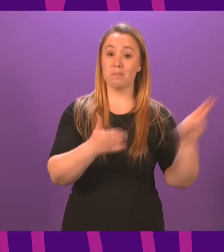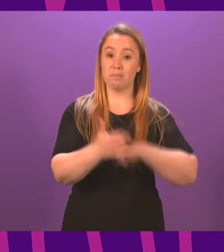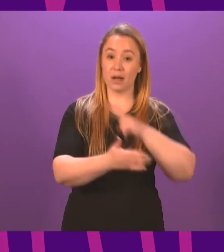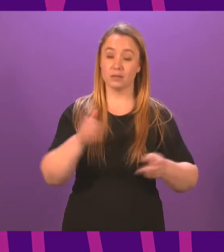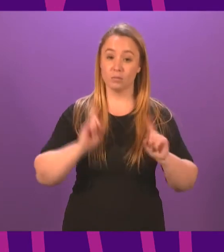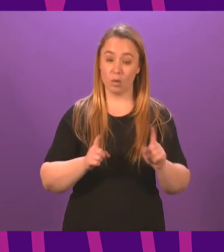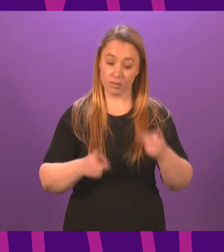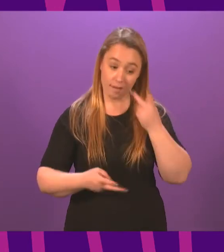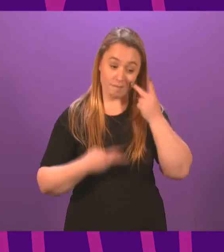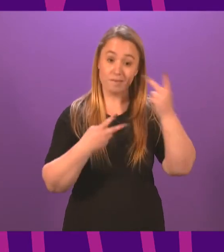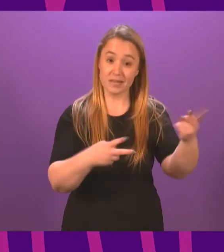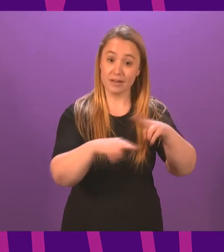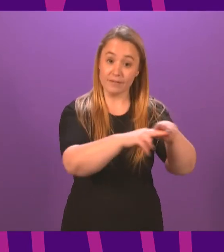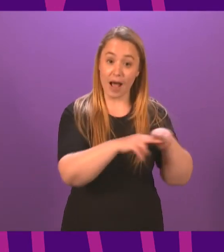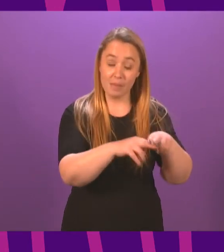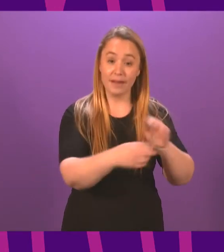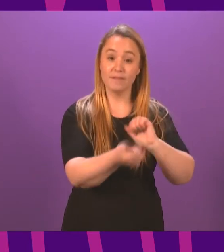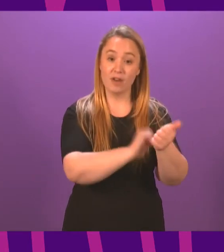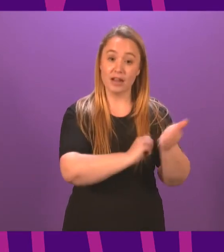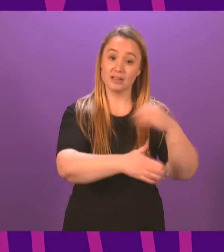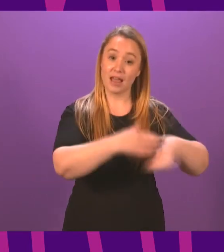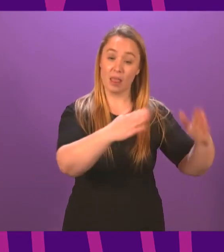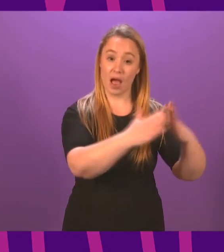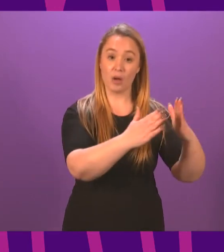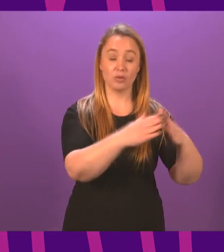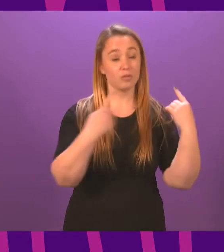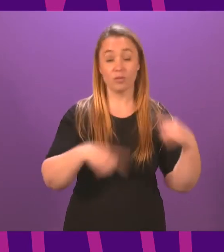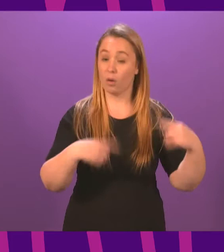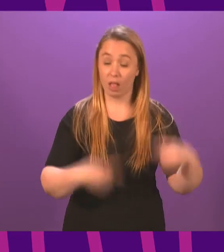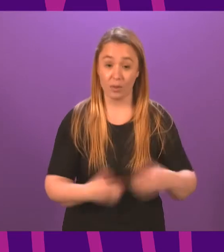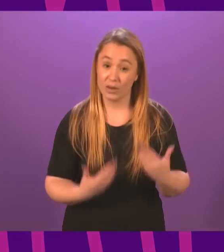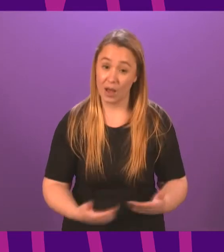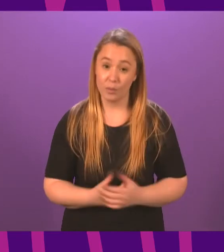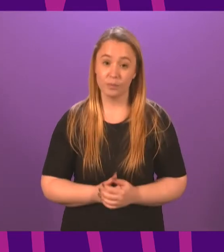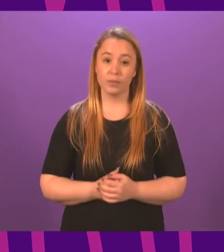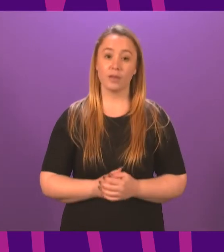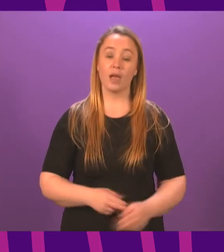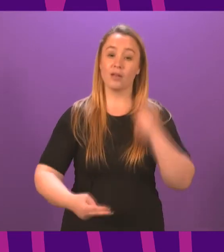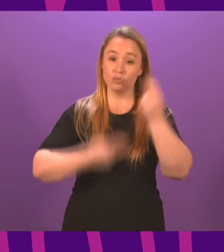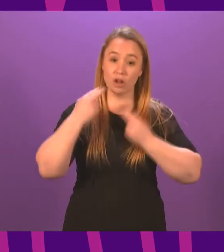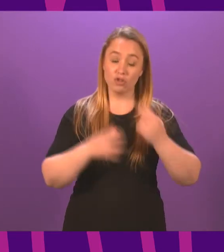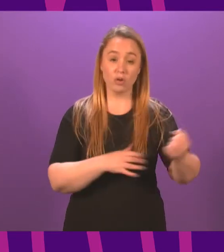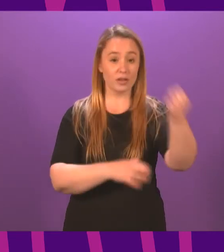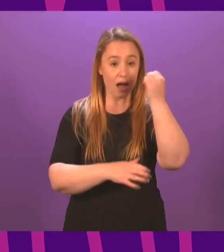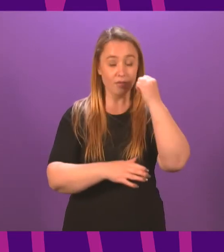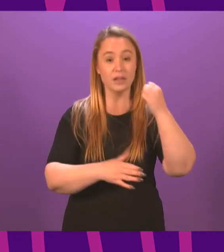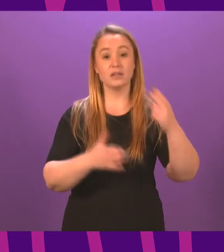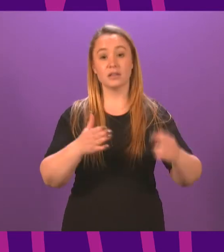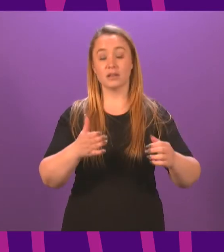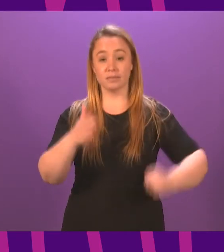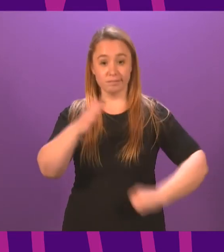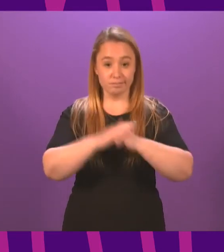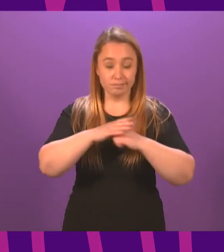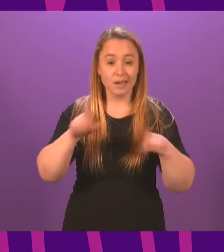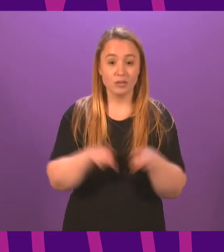homes, and it's been 40 days since significant restrictions on hospitality were introduced. Moving into a period of even